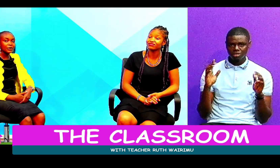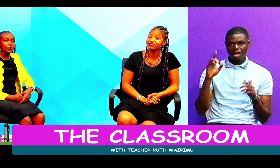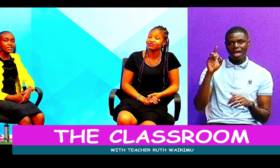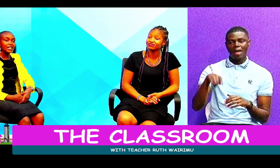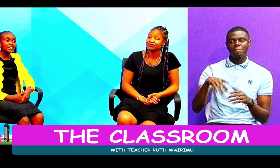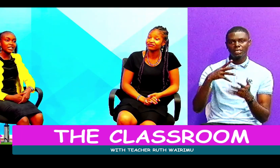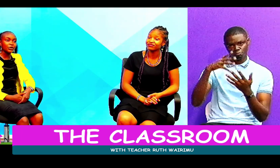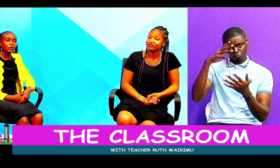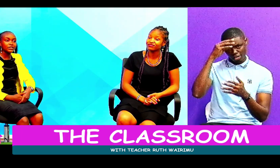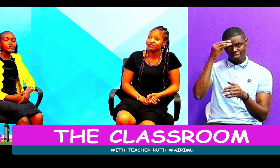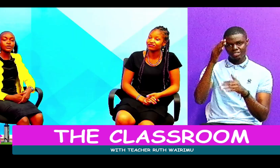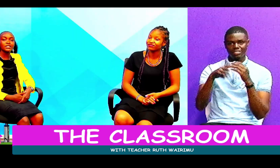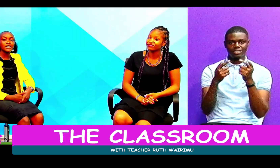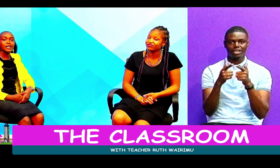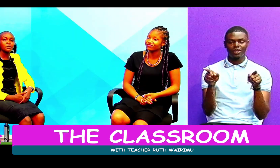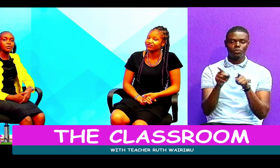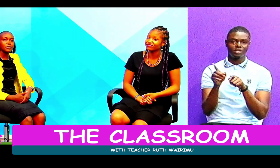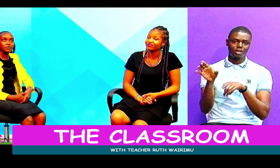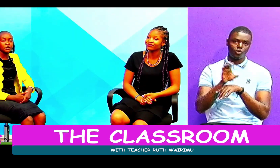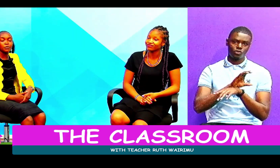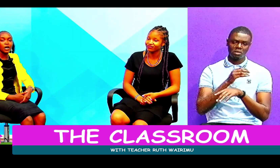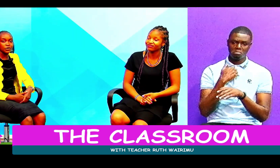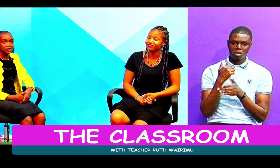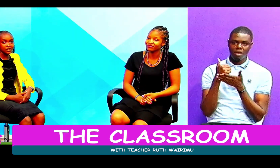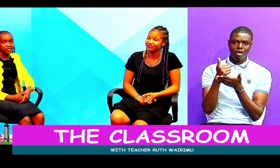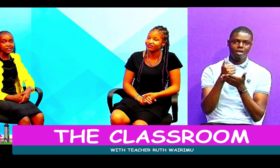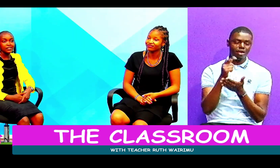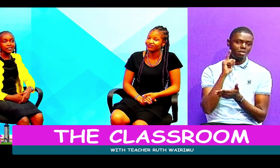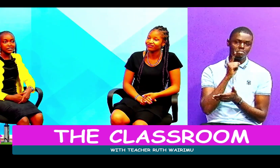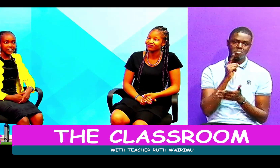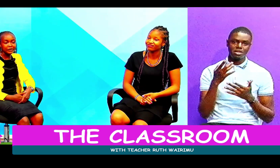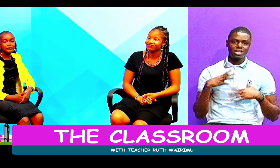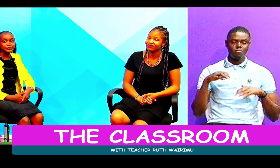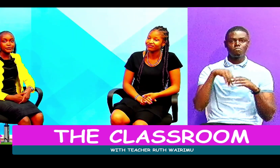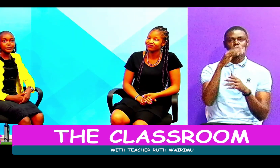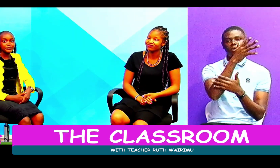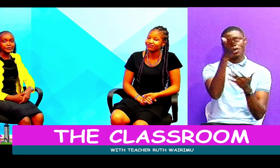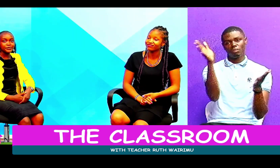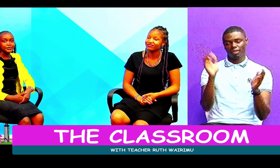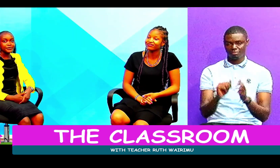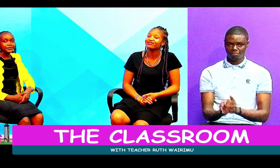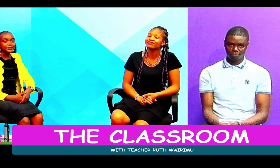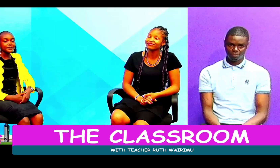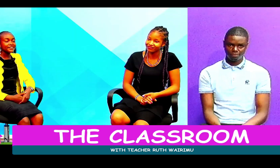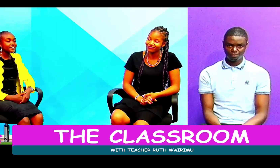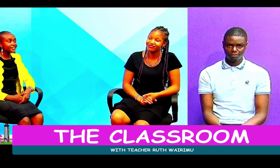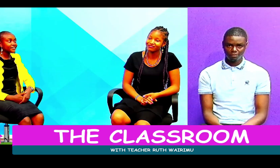sign language as a course so that I help deaf people out there. Yeah.